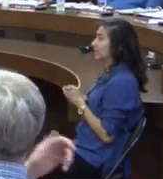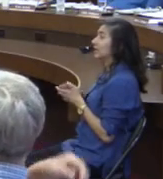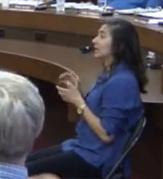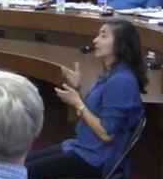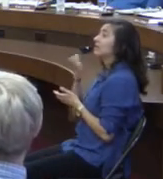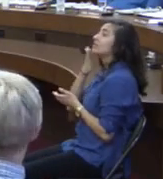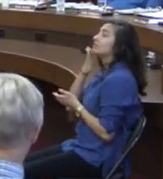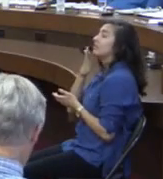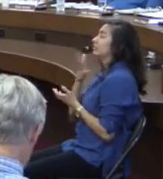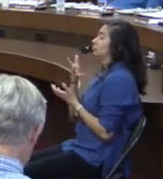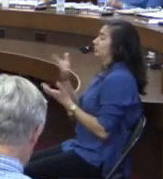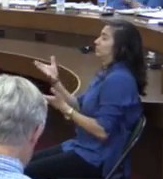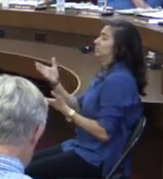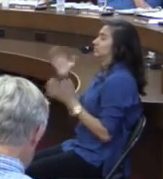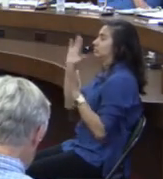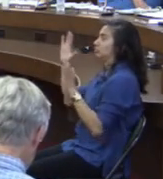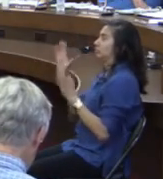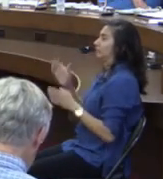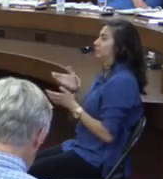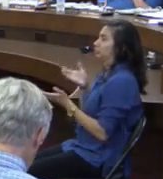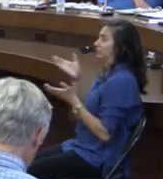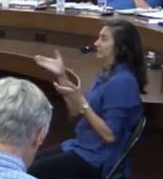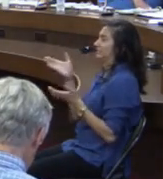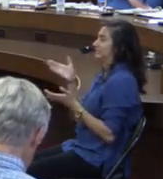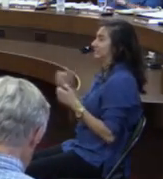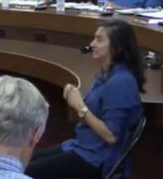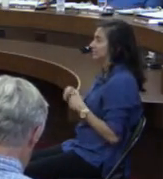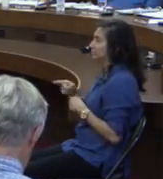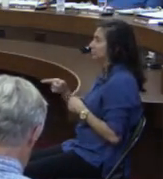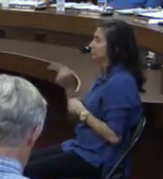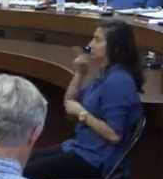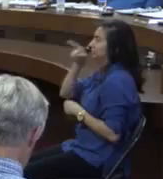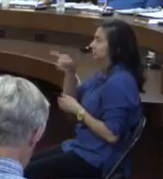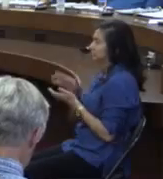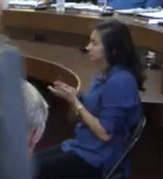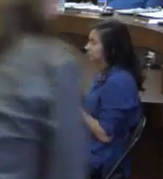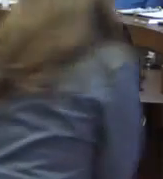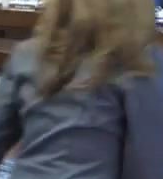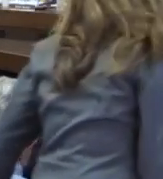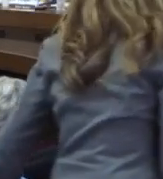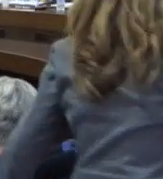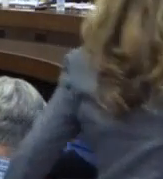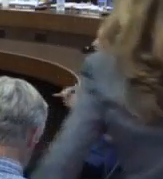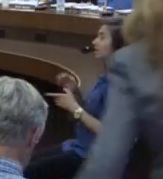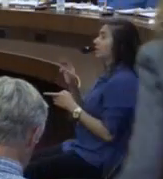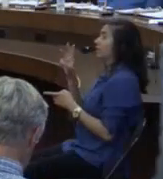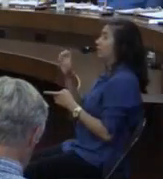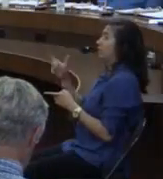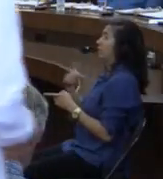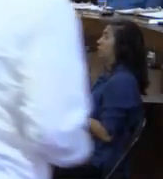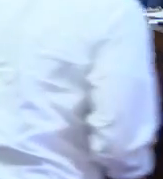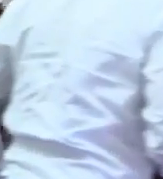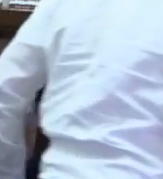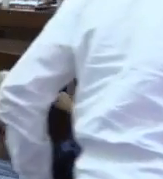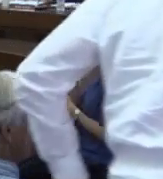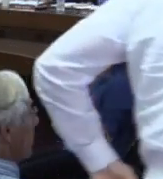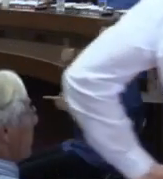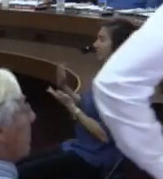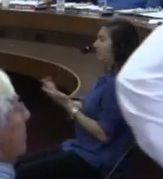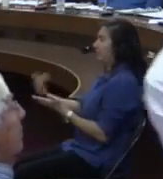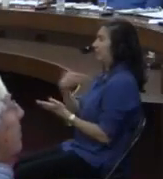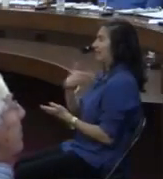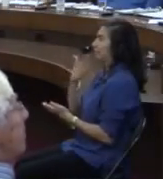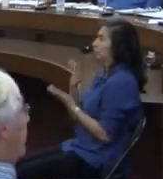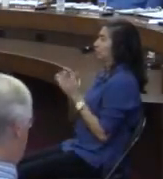Steve, thank you very much. That's a wonderful service, and you're to be commended. Well, I'd just like to say one thing. You know, we have a great